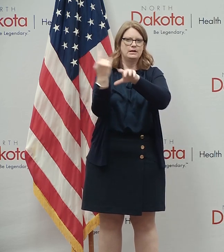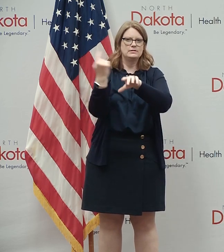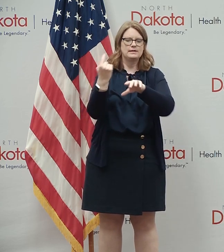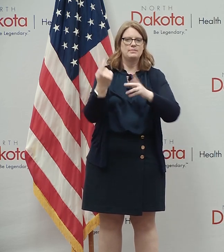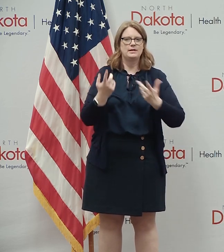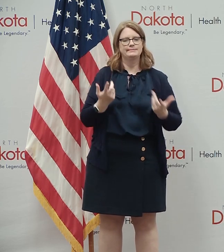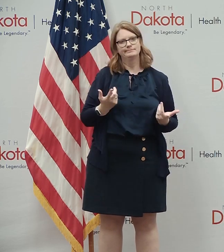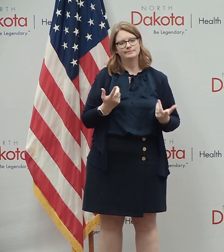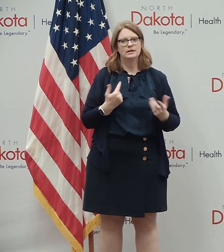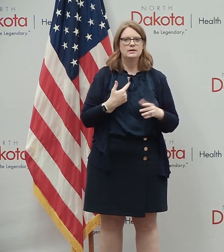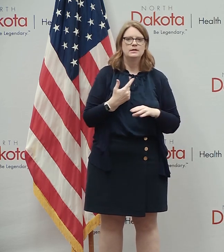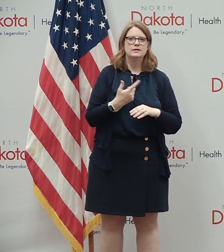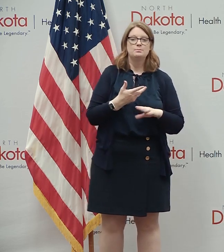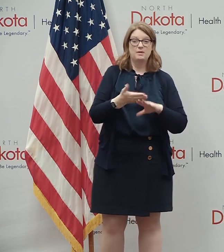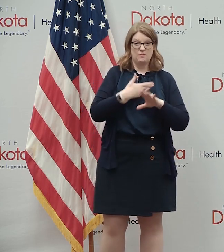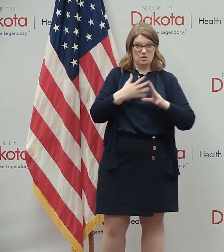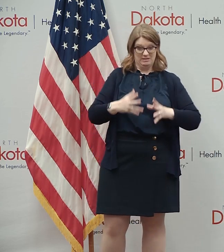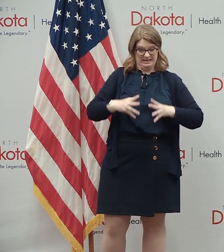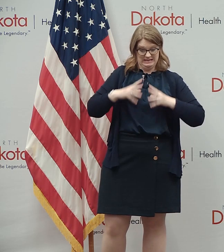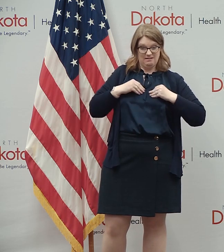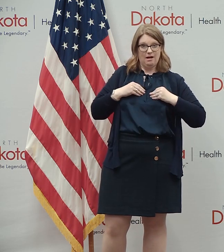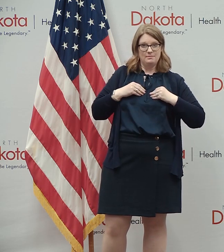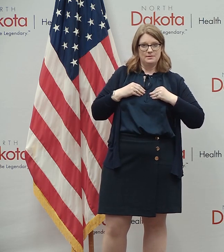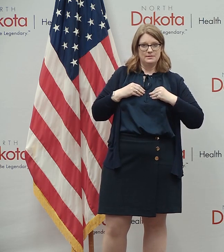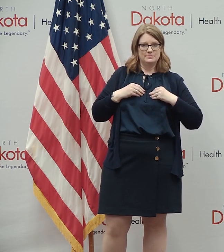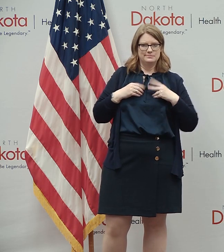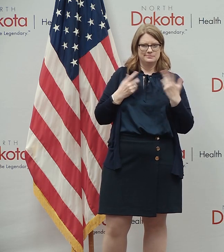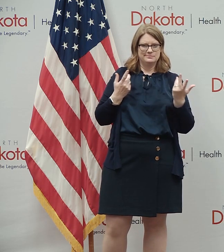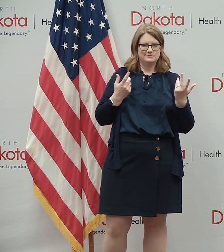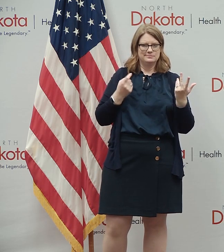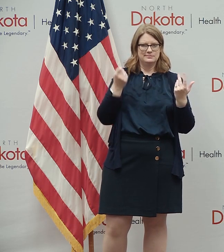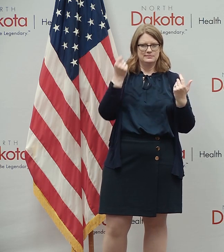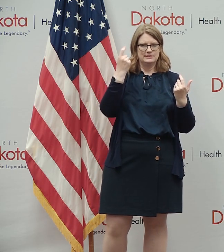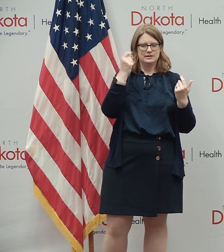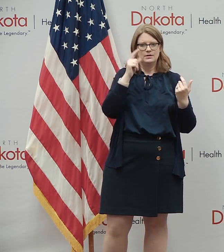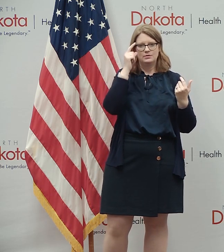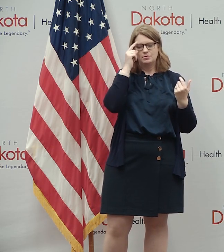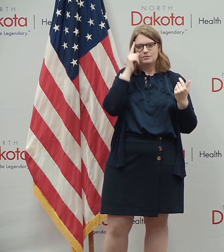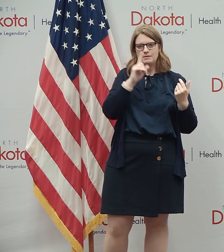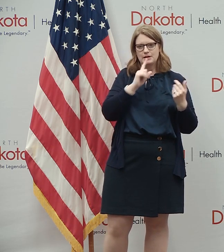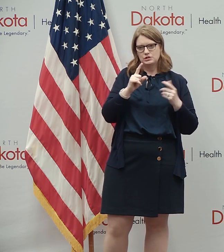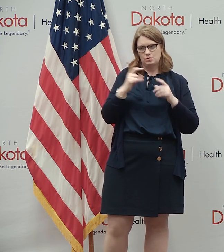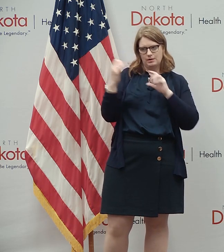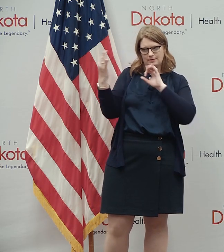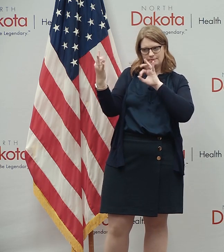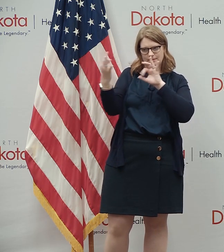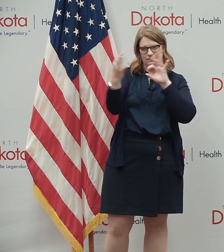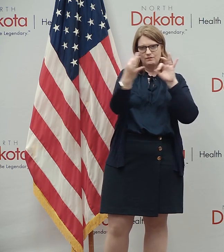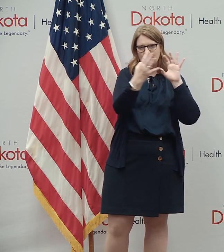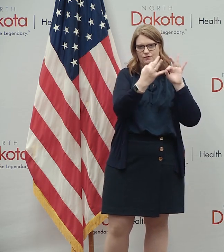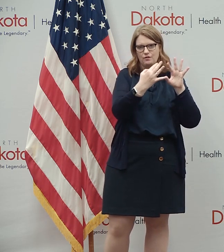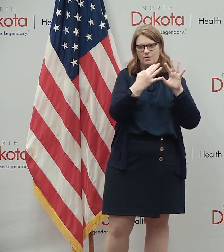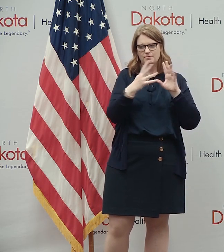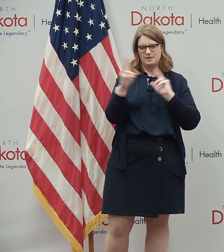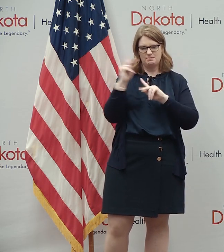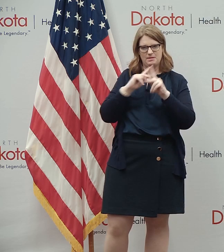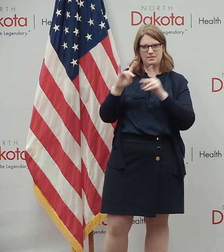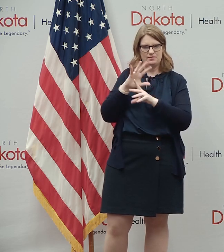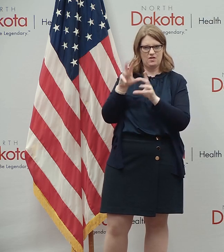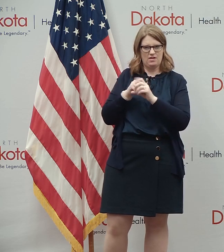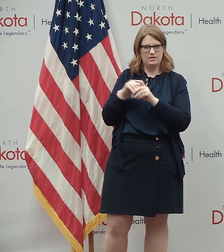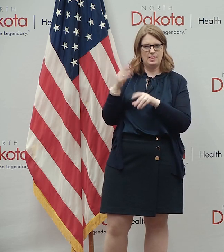Although before we adopt any of those, we want to make sure that we are getting input from the practicing bar. We're